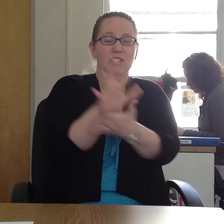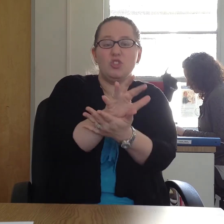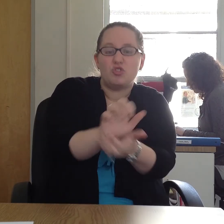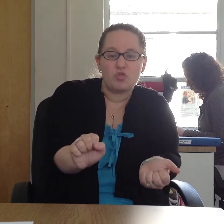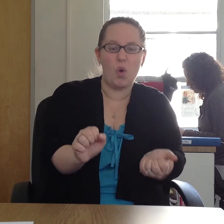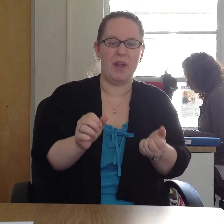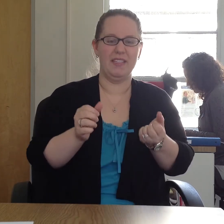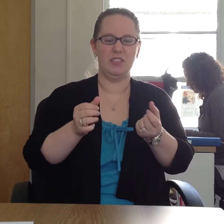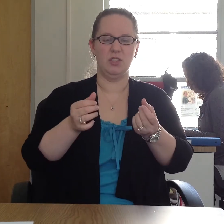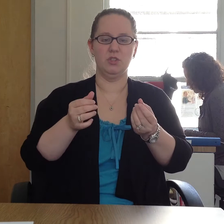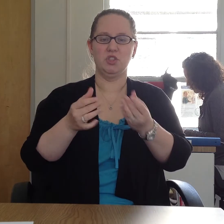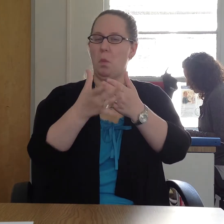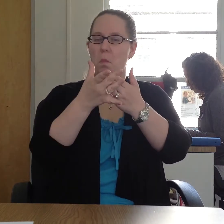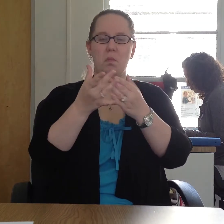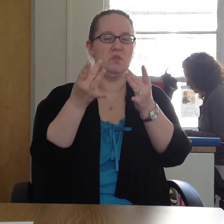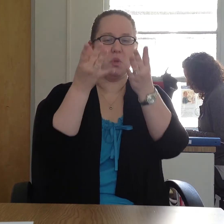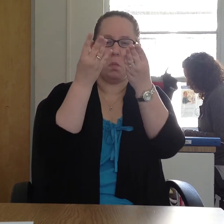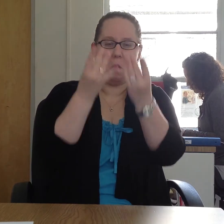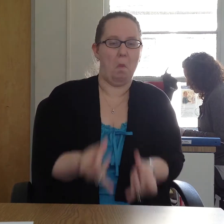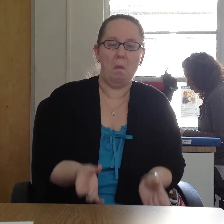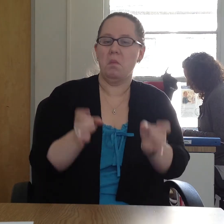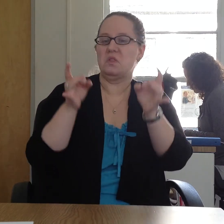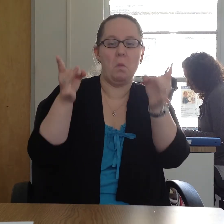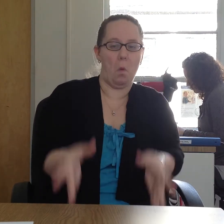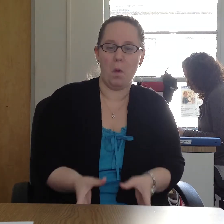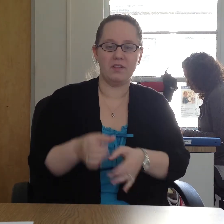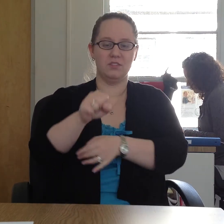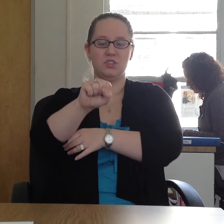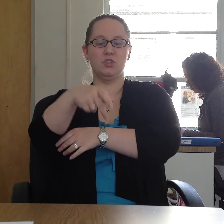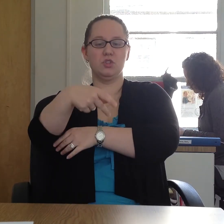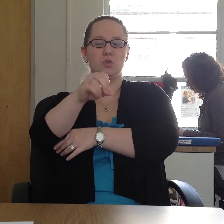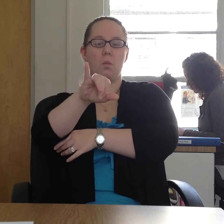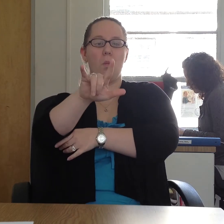Spoiled food is easy to identify by changes in the color,